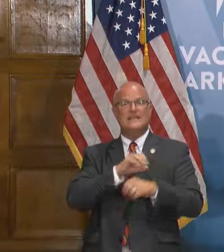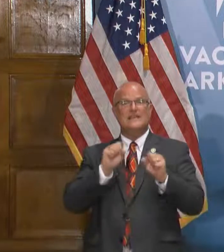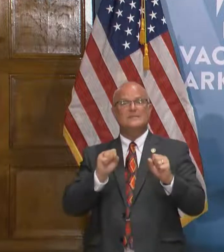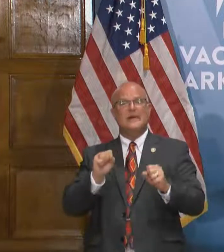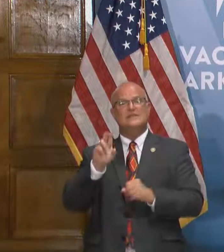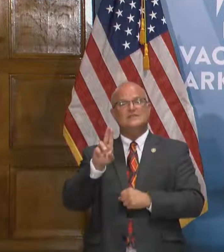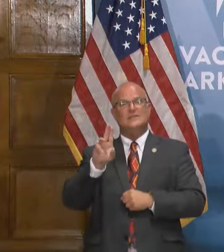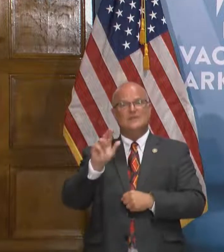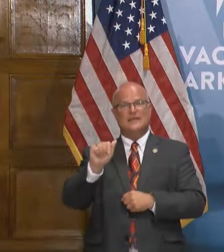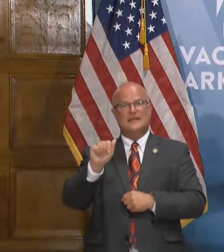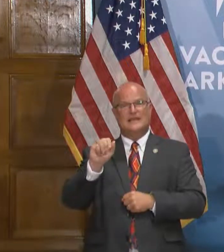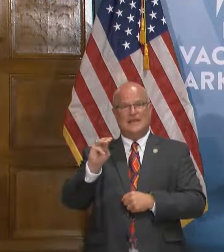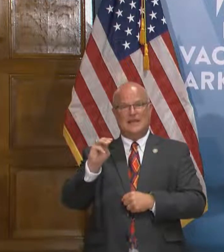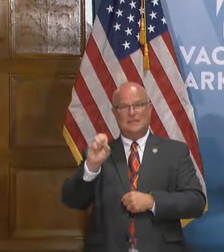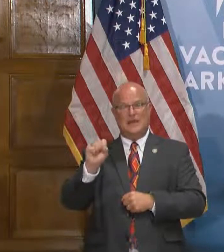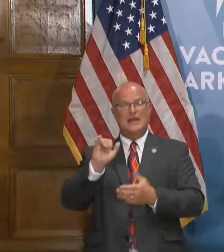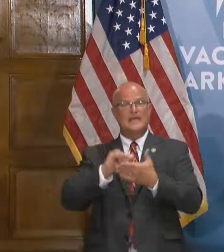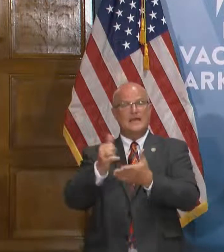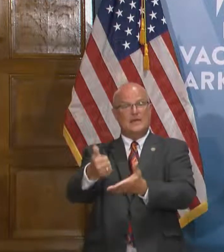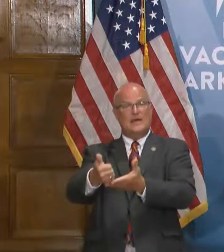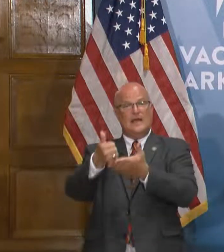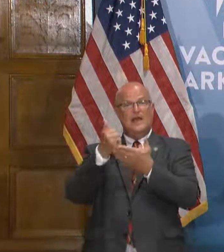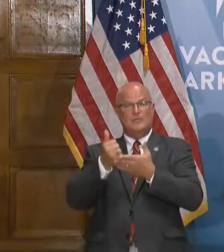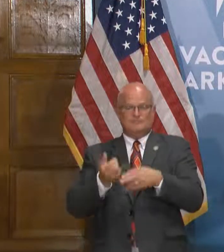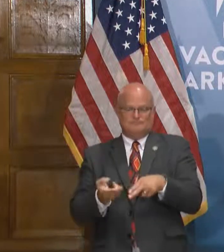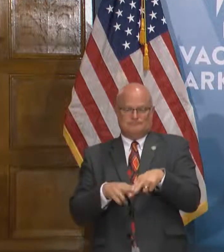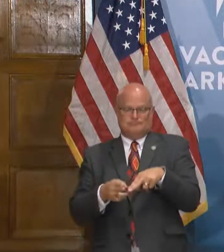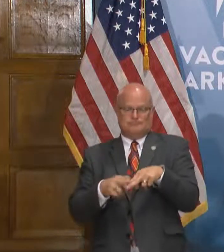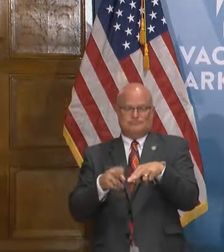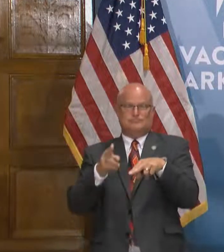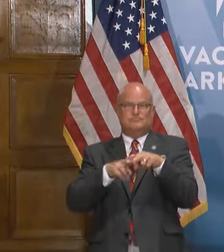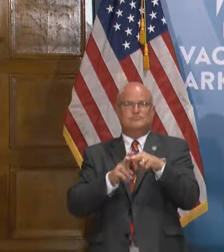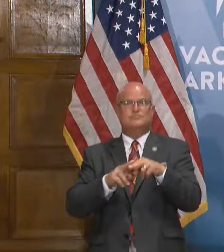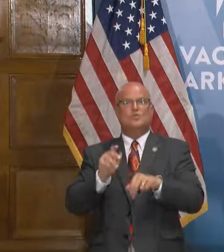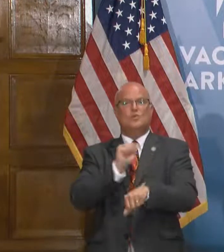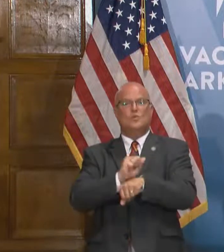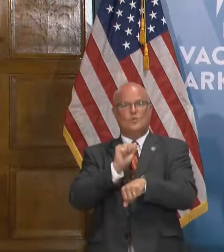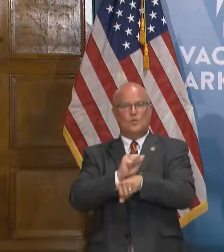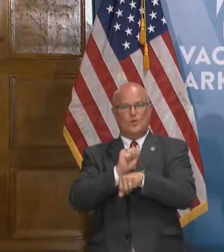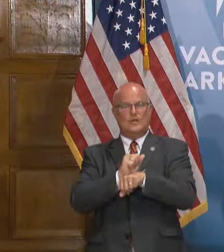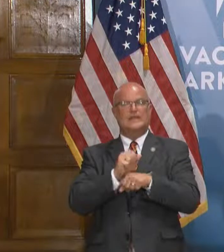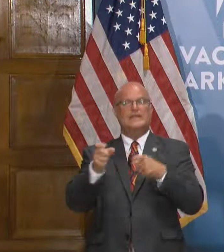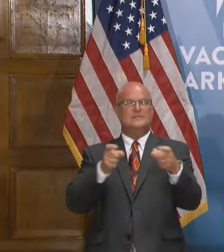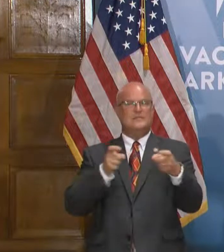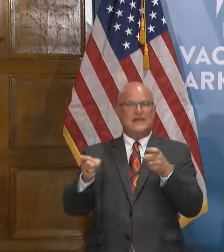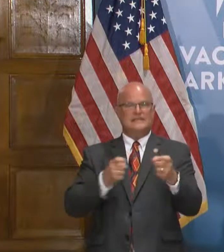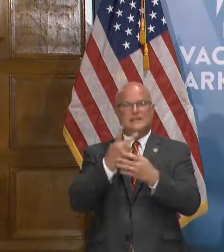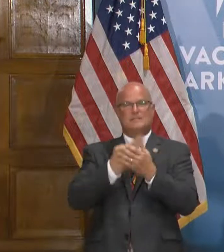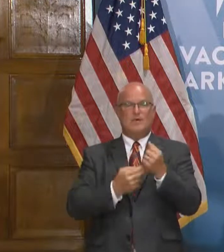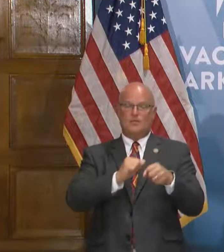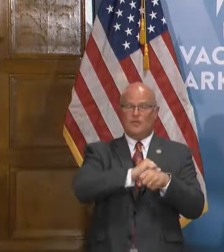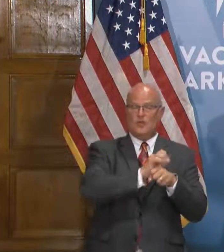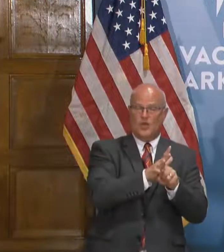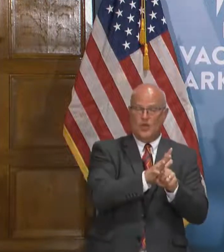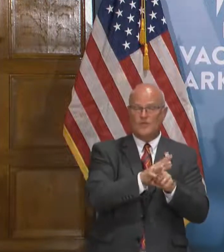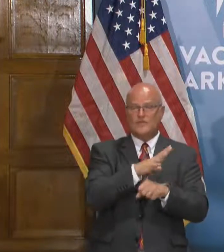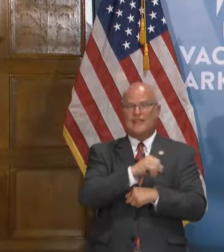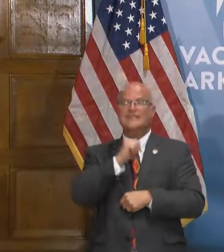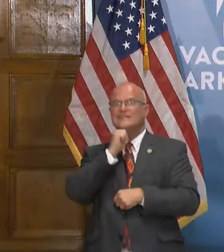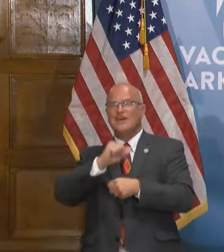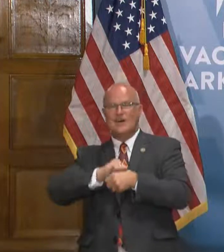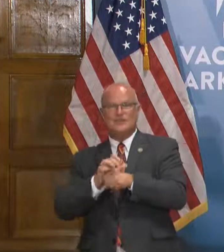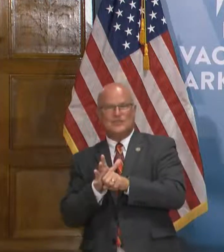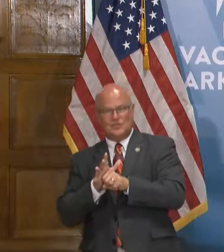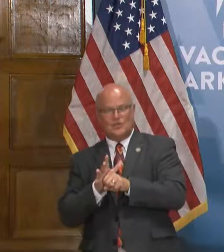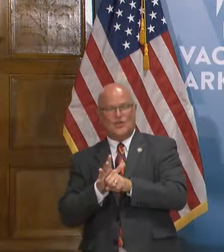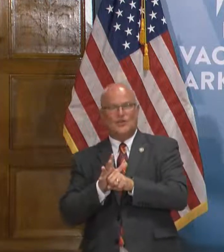at UAMS that will help us to increase our capacity for managing both COVID and